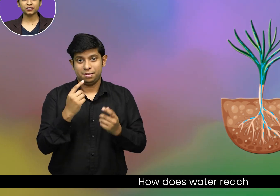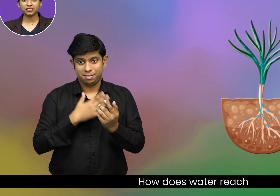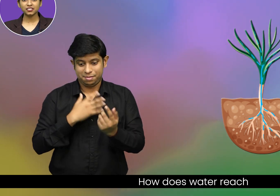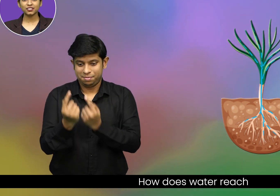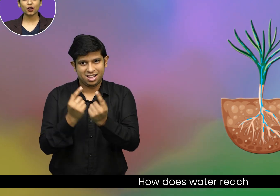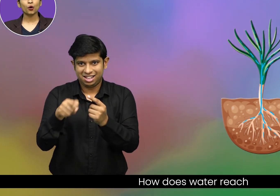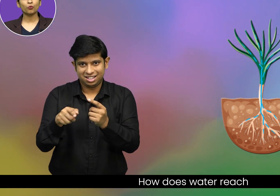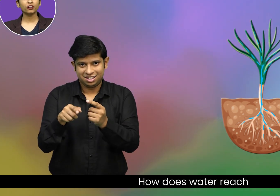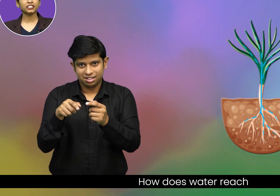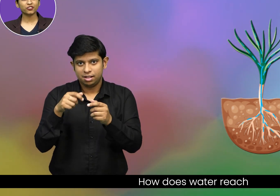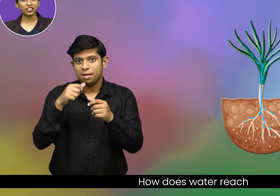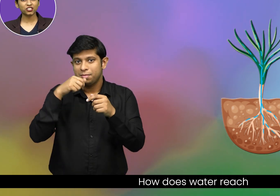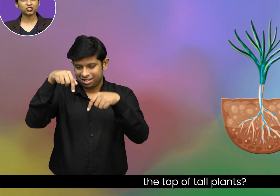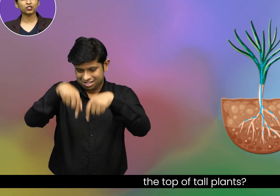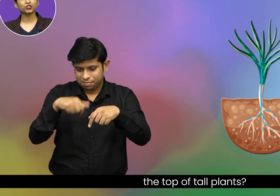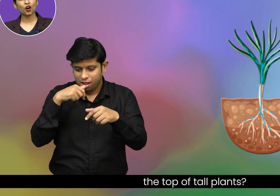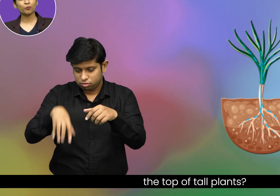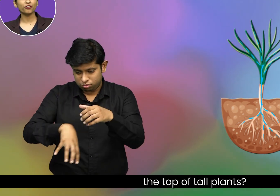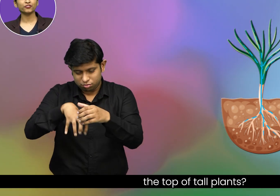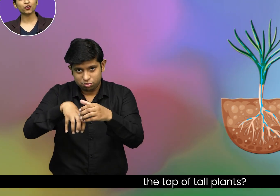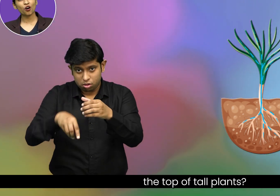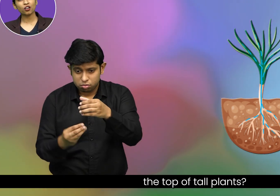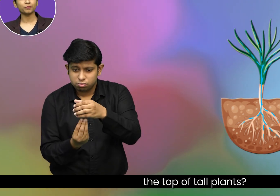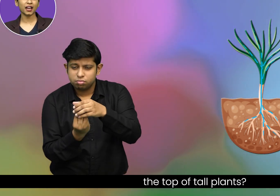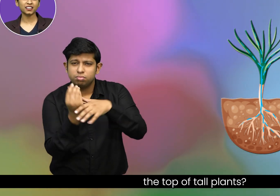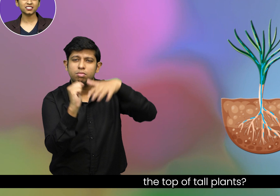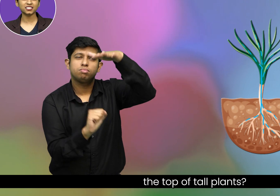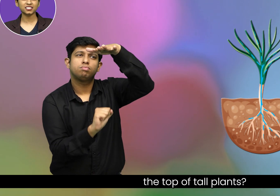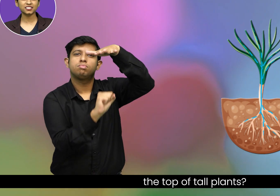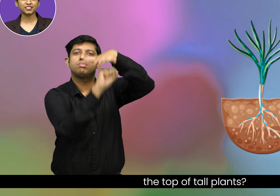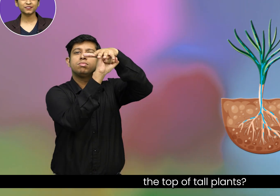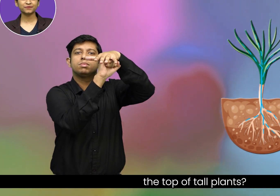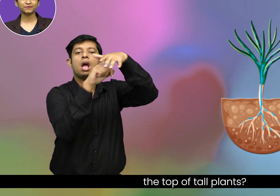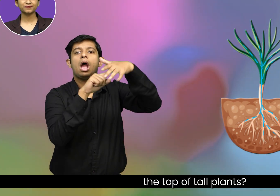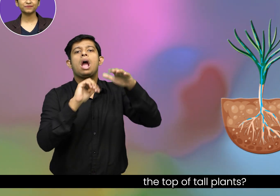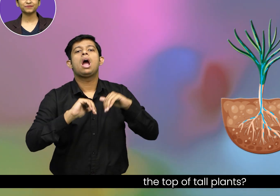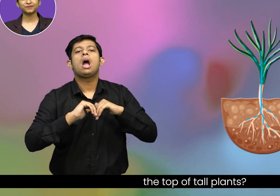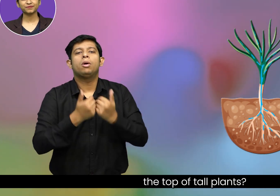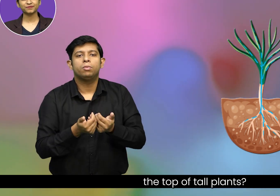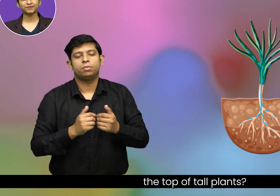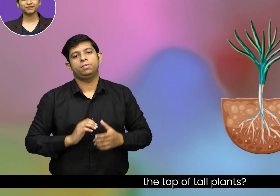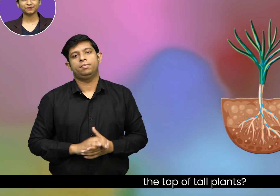How does water reach the top of tall plants?